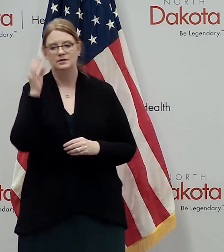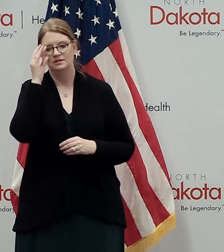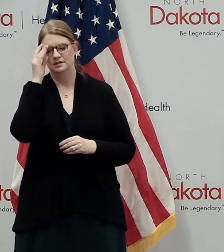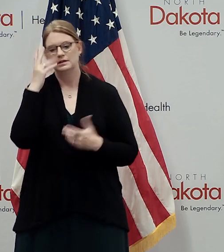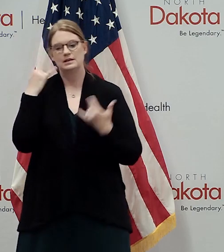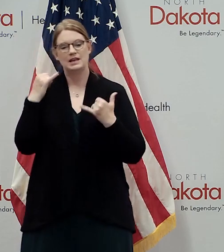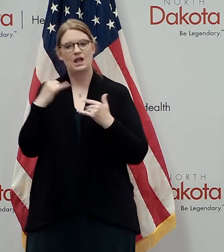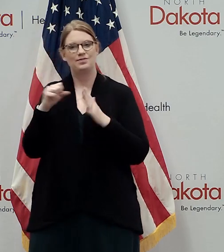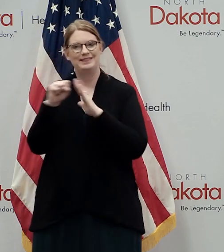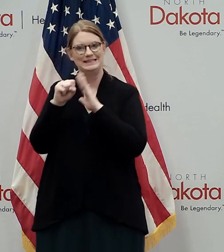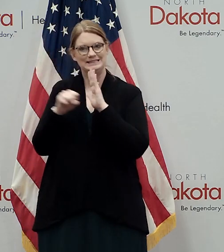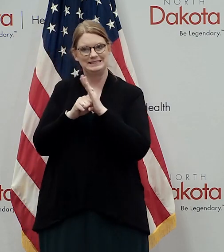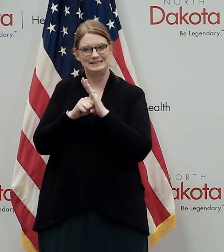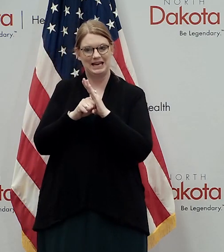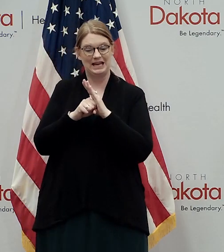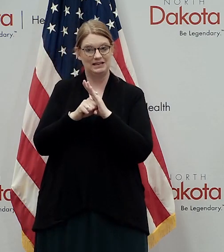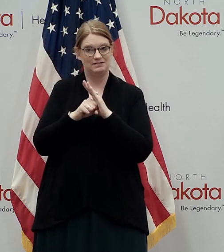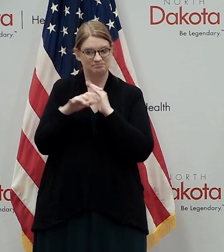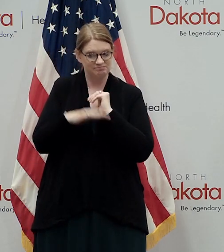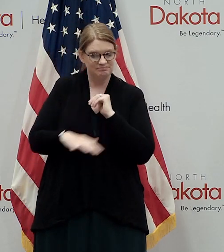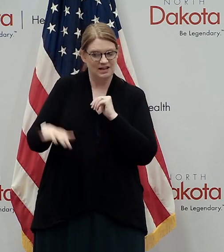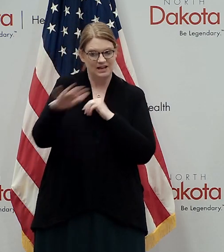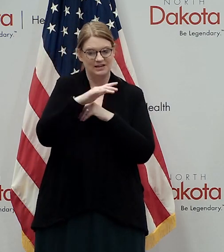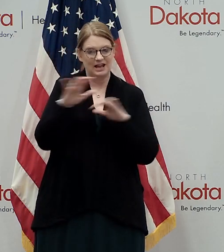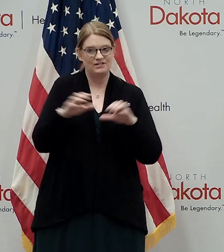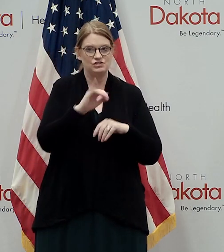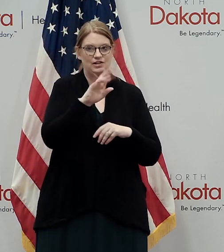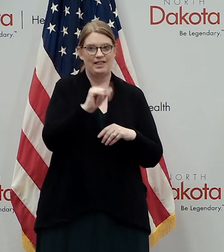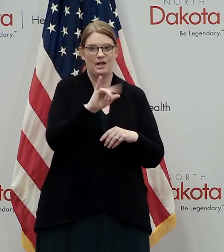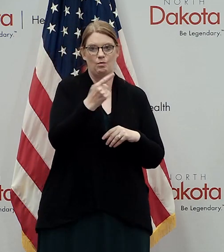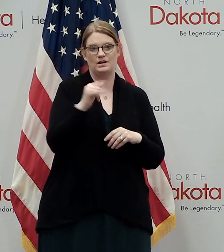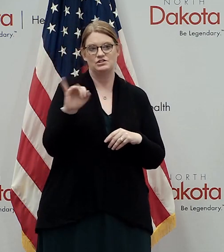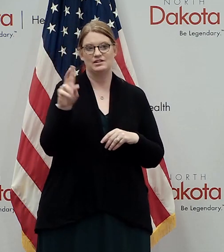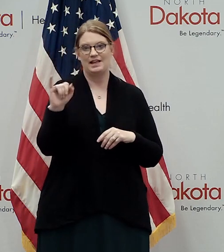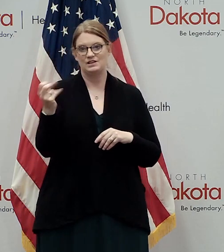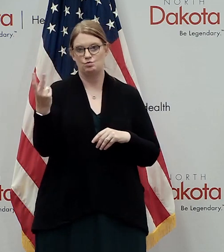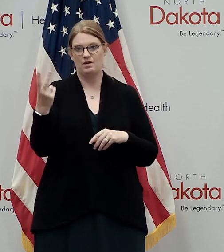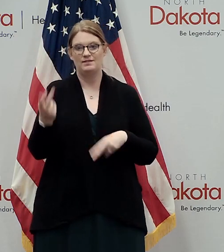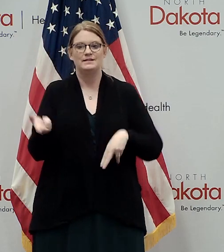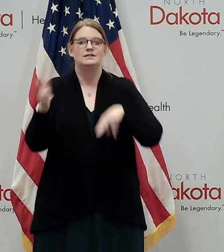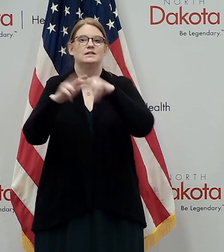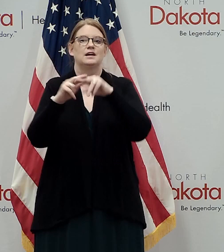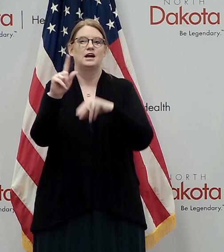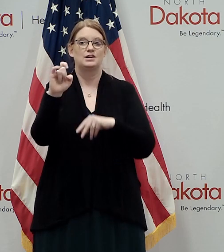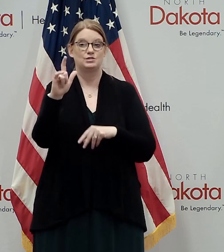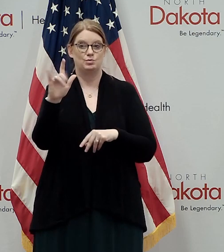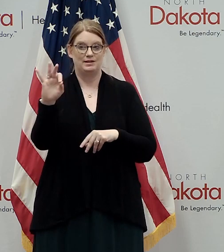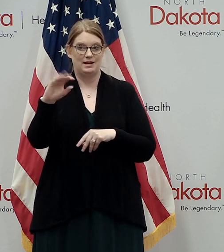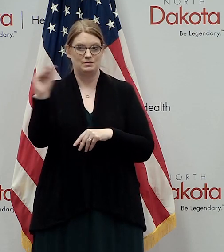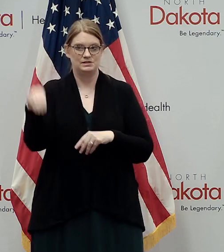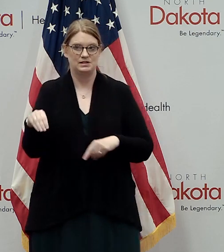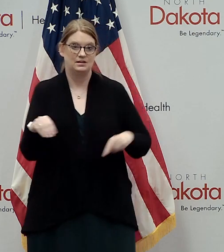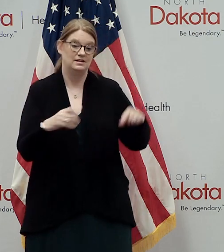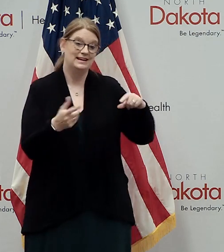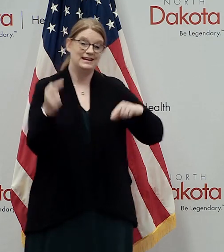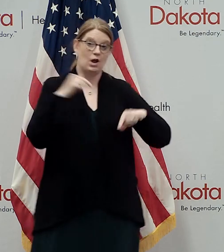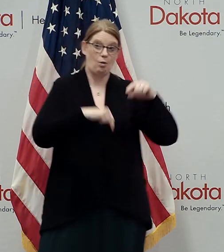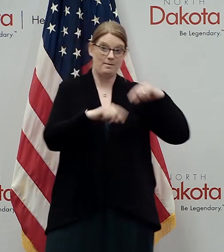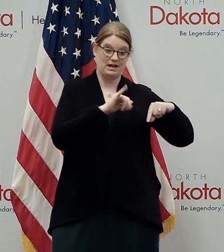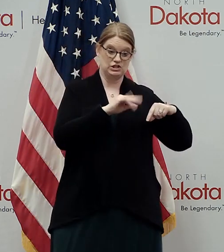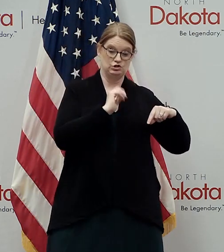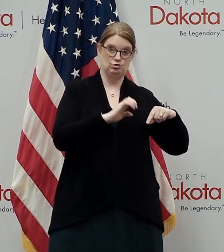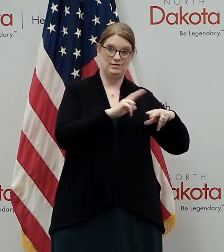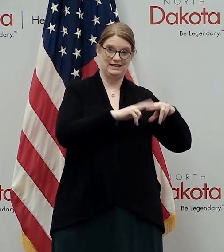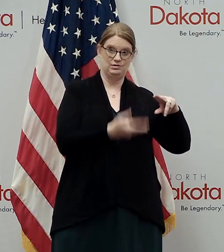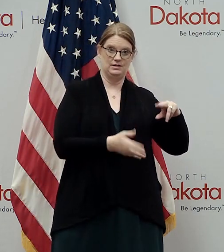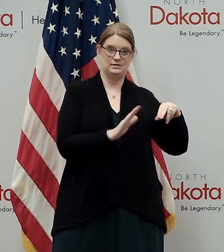cases increased between July 1 and July 12, 129%. Same period in June, they decreased about 11%.